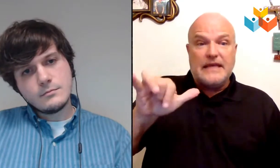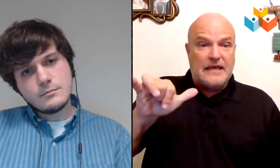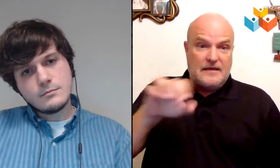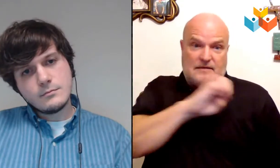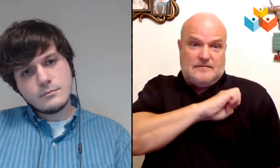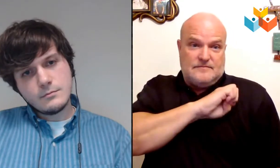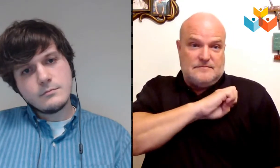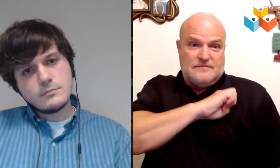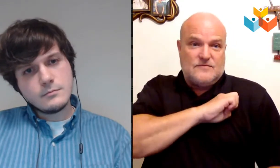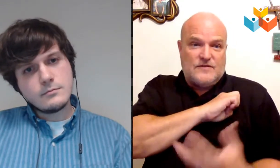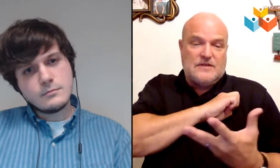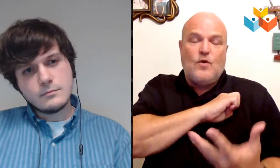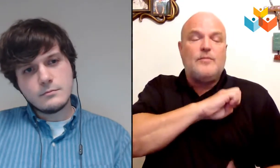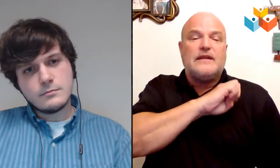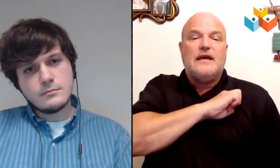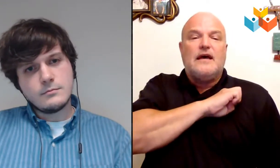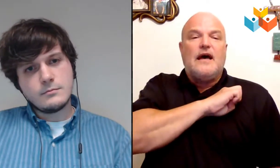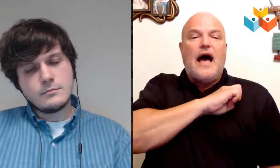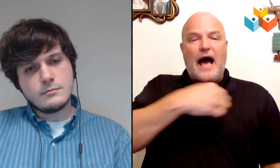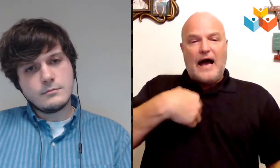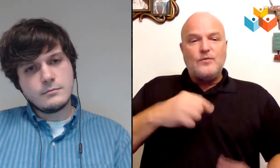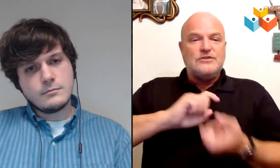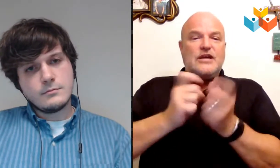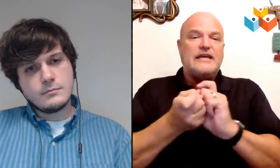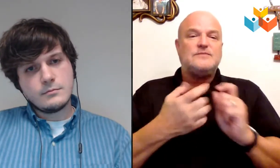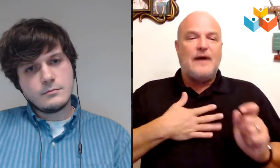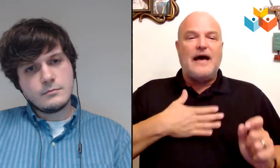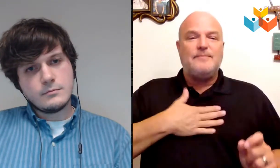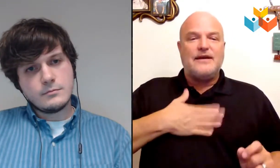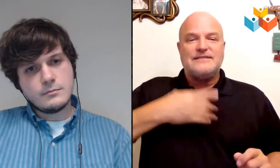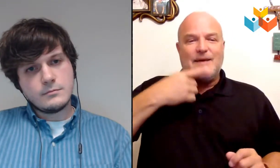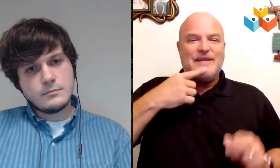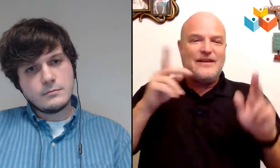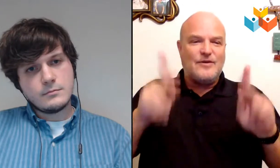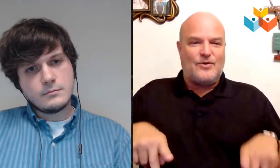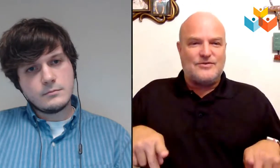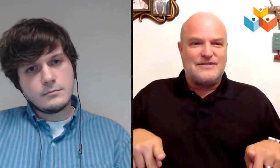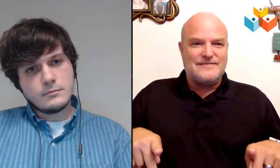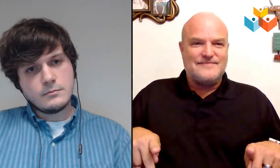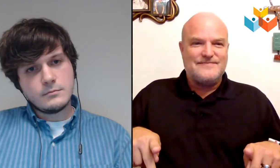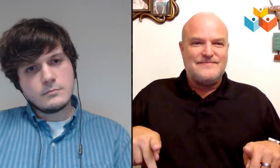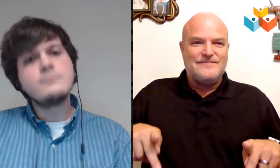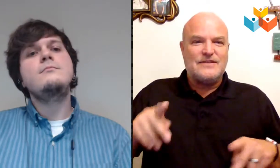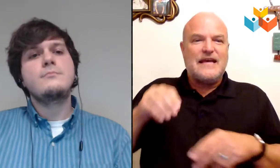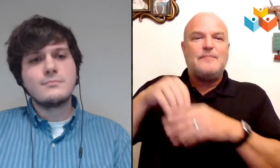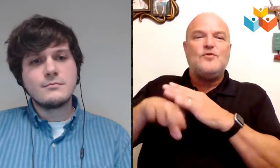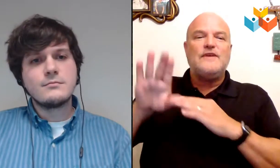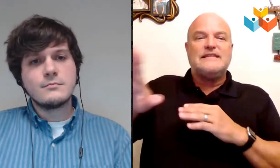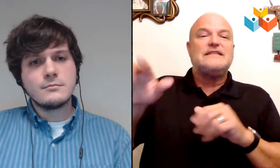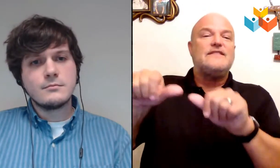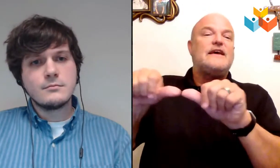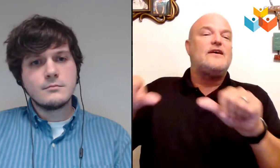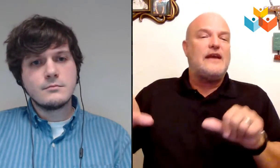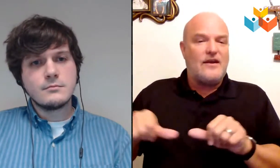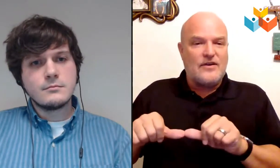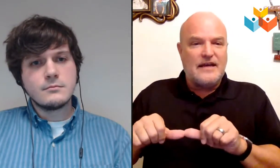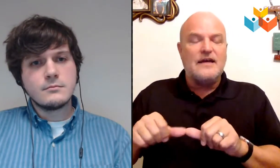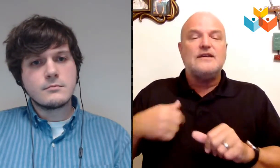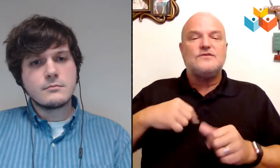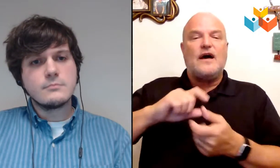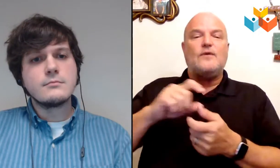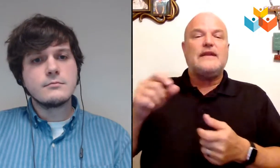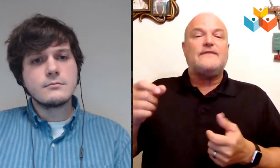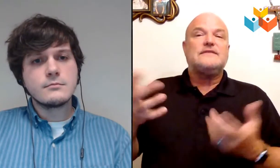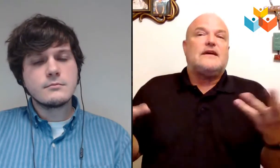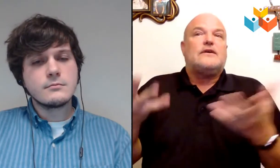be Emily, for it's a woman, I would change mine because I'm the hearing person, because I'm moving into their